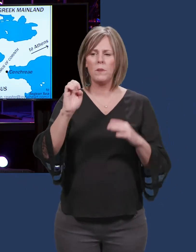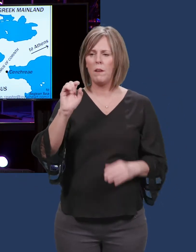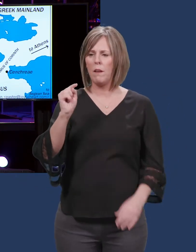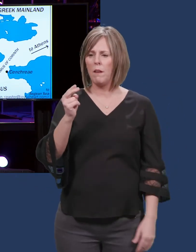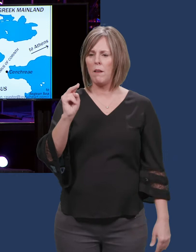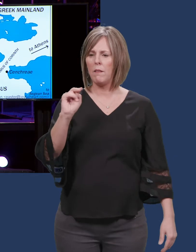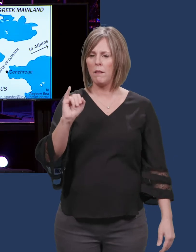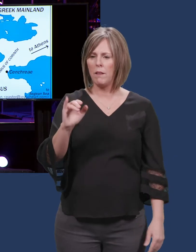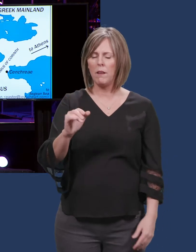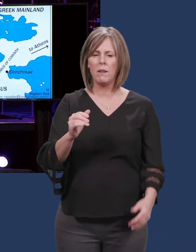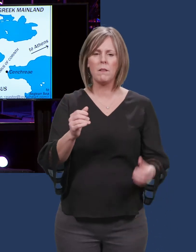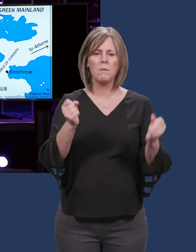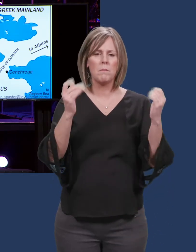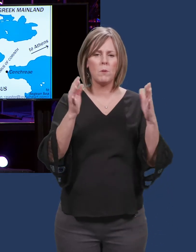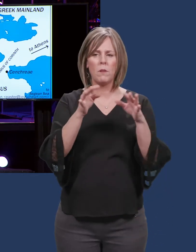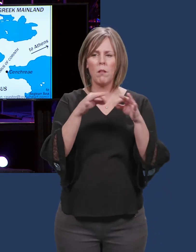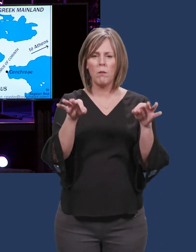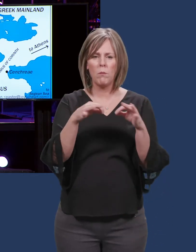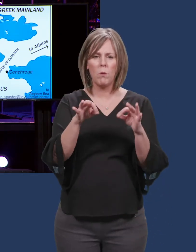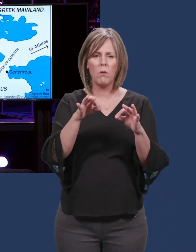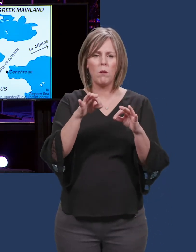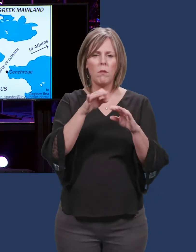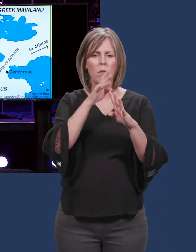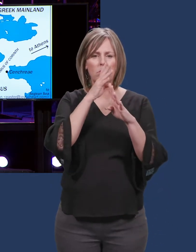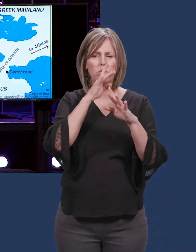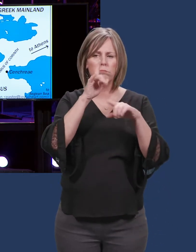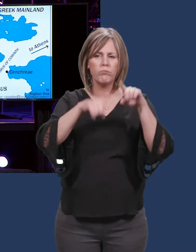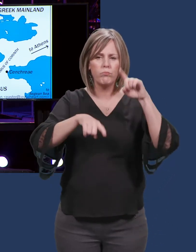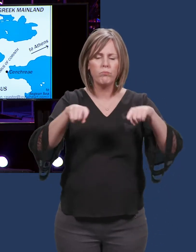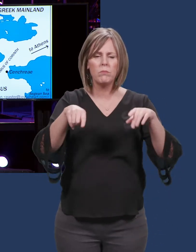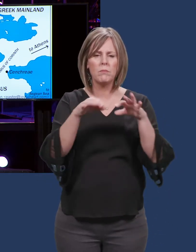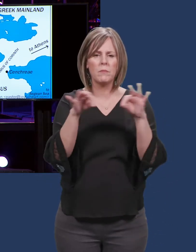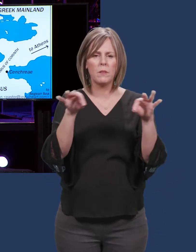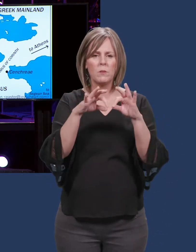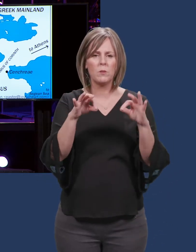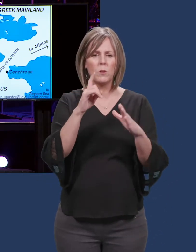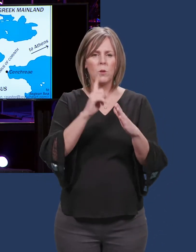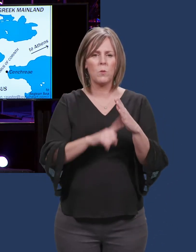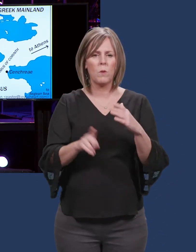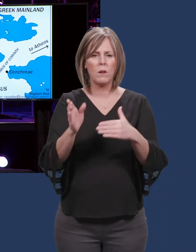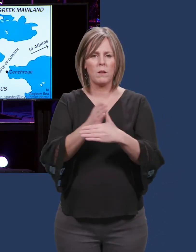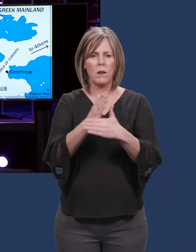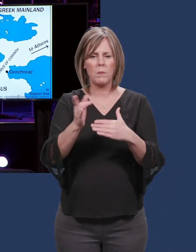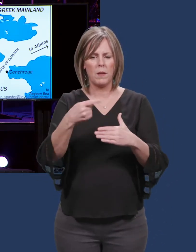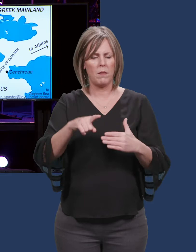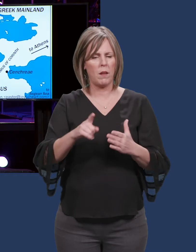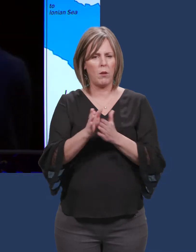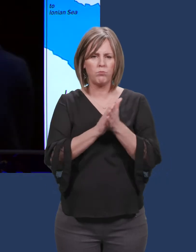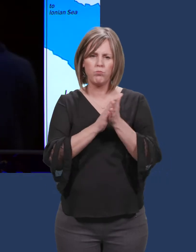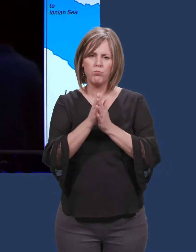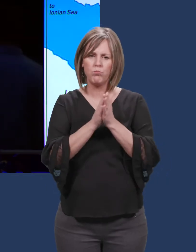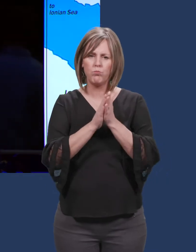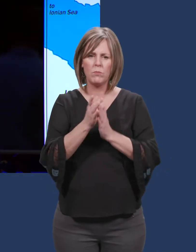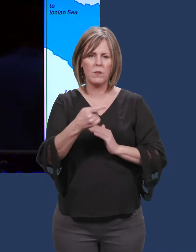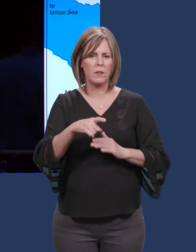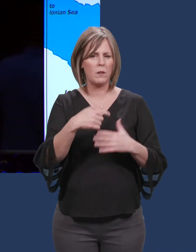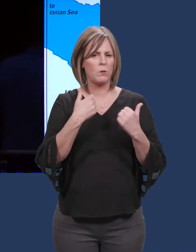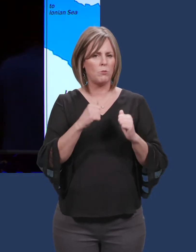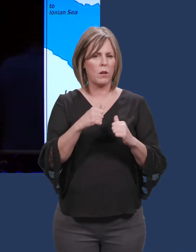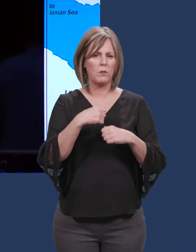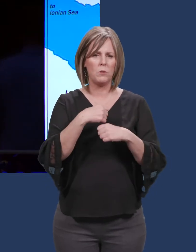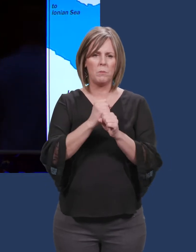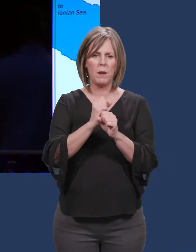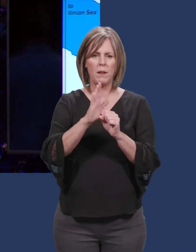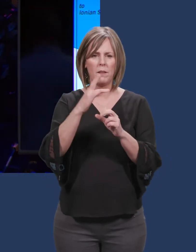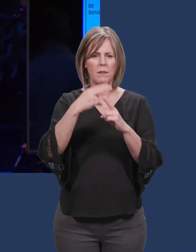The only thing that everybody had in common is that they were self-ambitious. They were trying to make a name